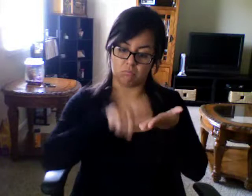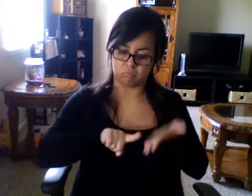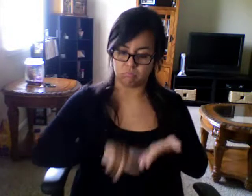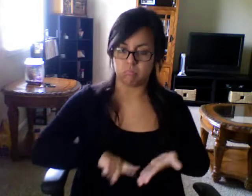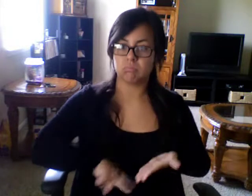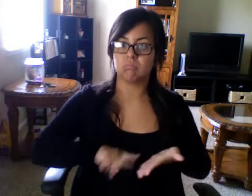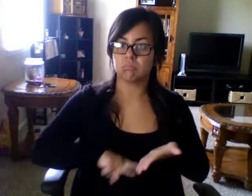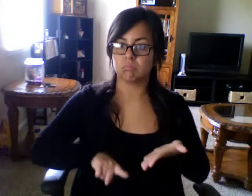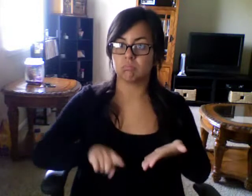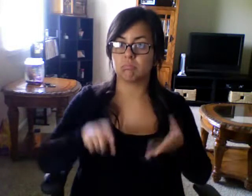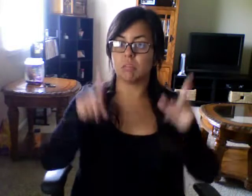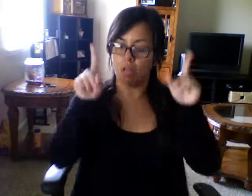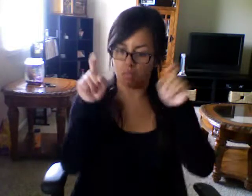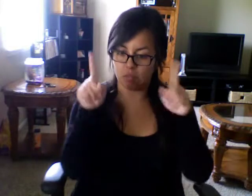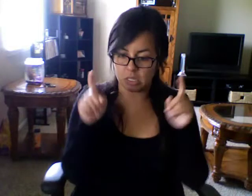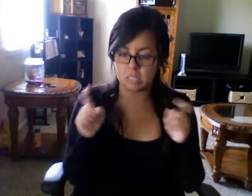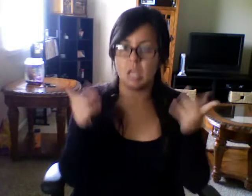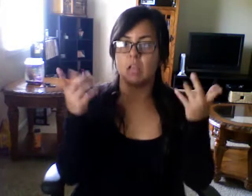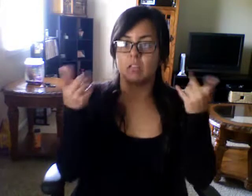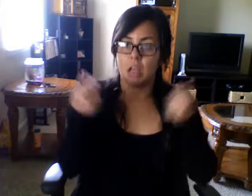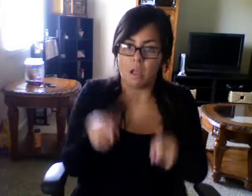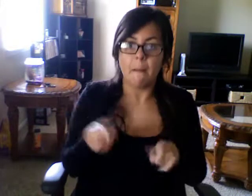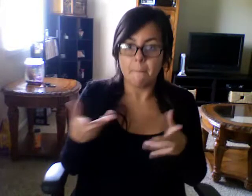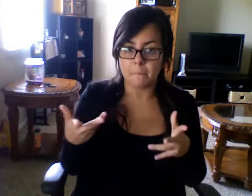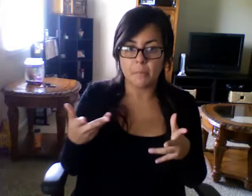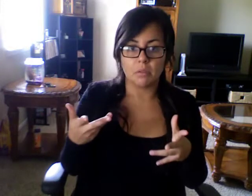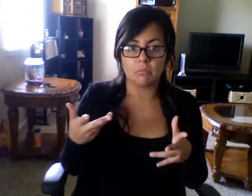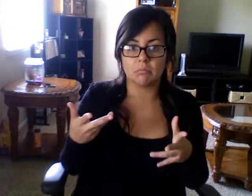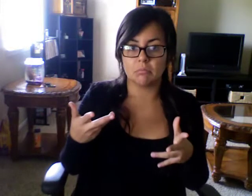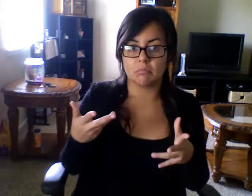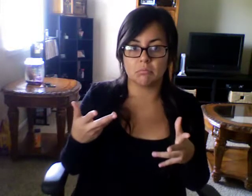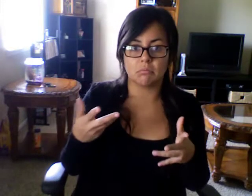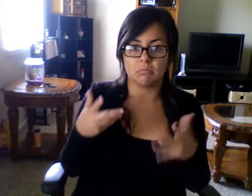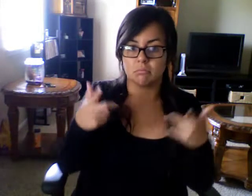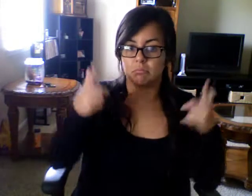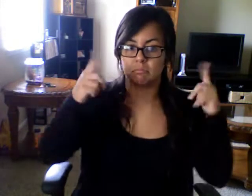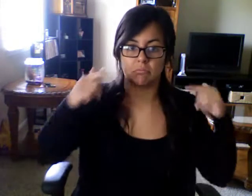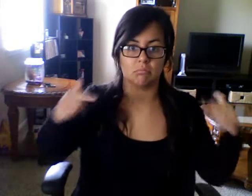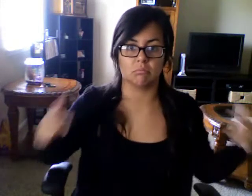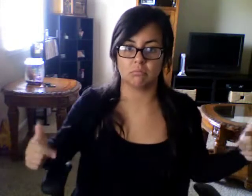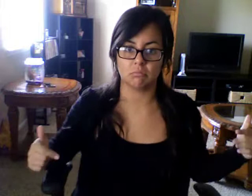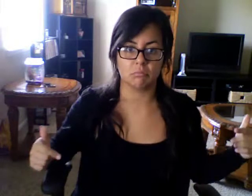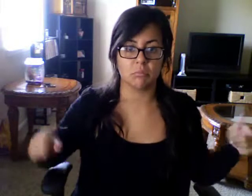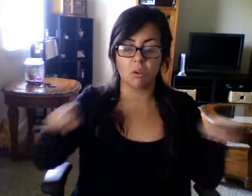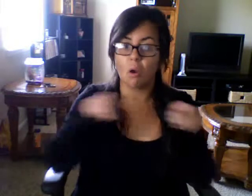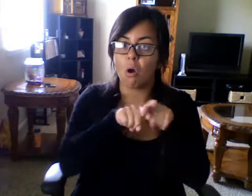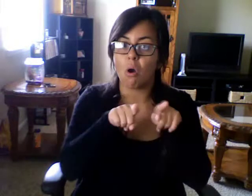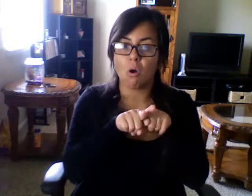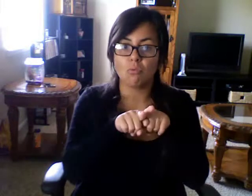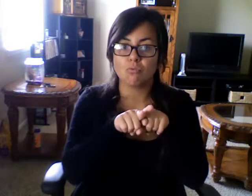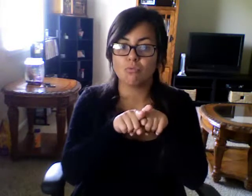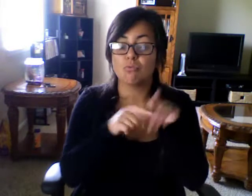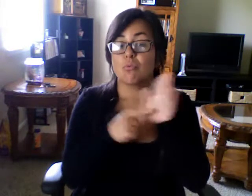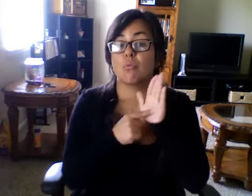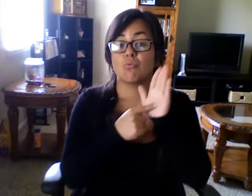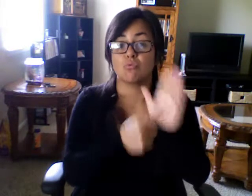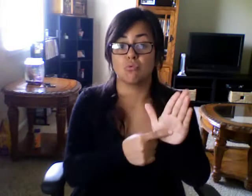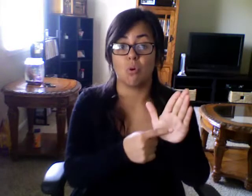exactly how to make it. We gave them our email address, suggesting that if they write us, we'll send them free molecule.